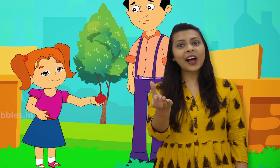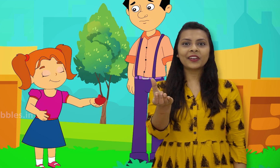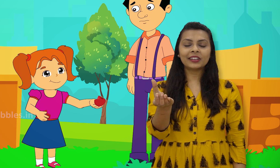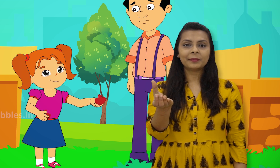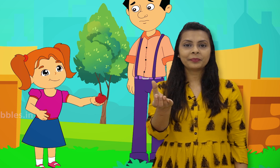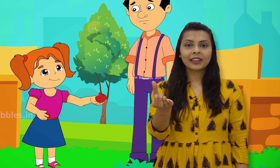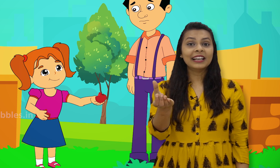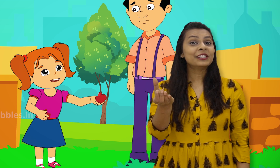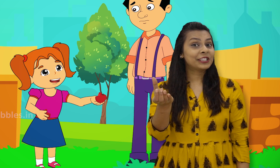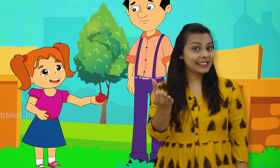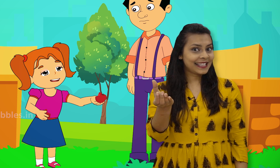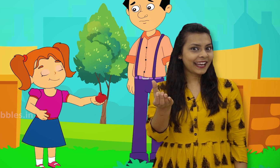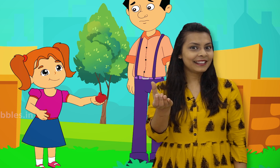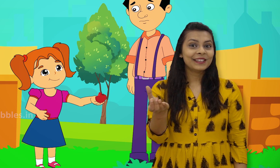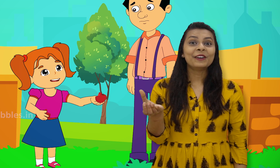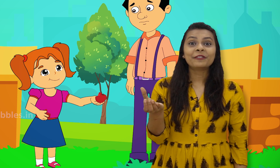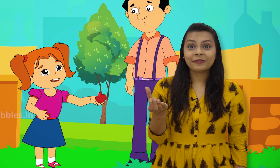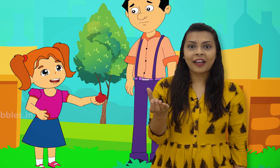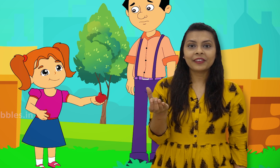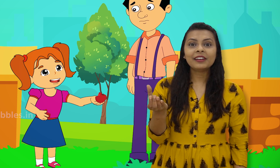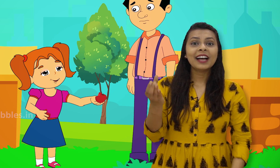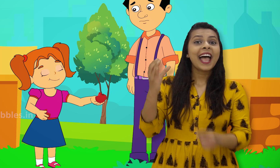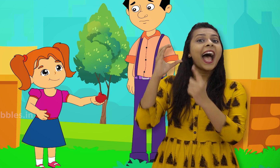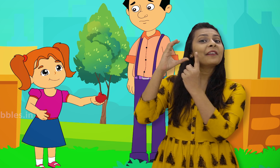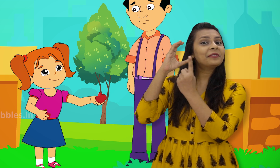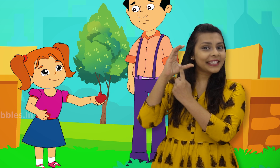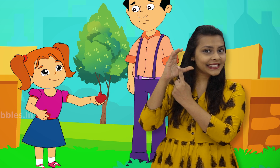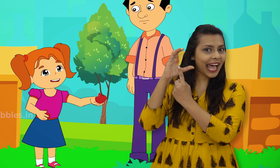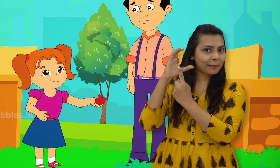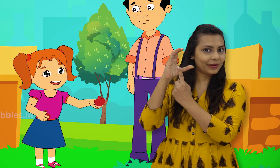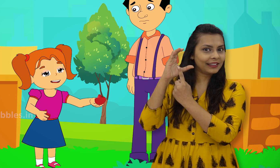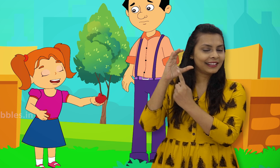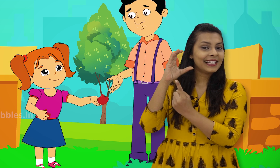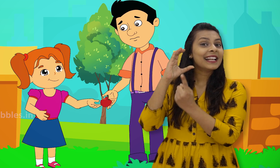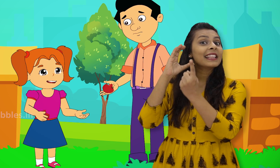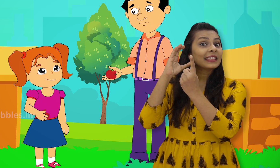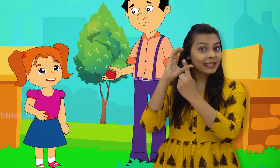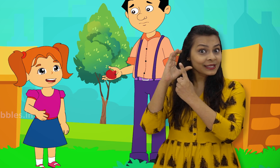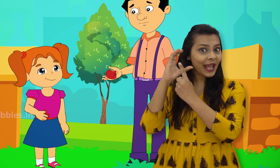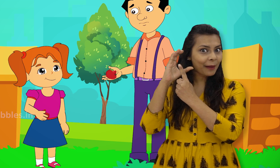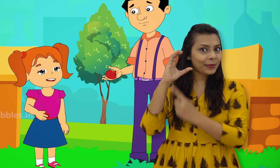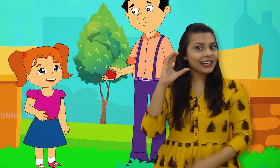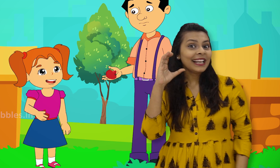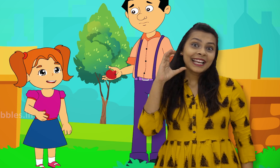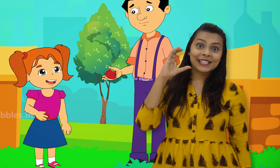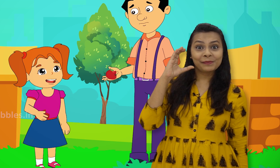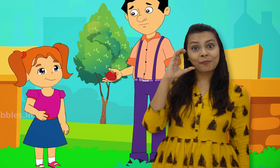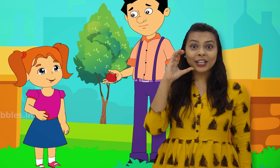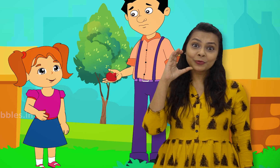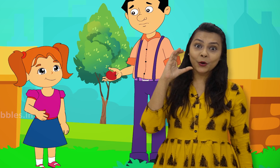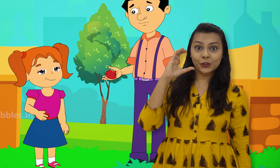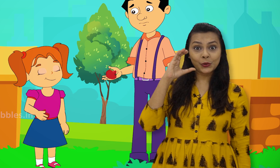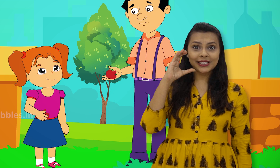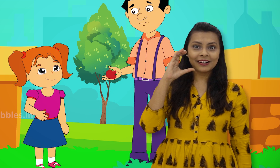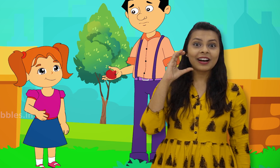the father. She said, "Father, have this apple. This apple is